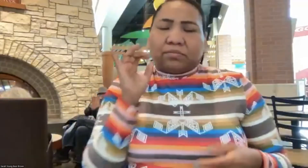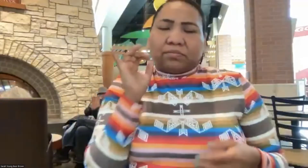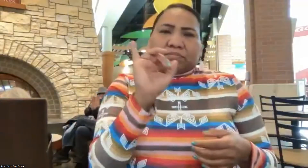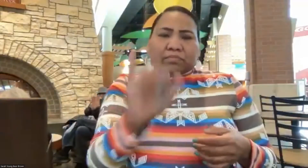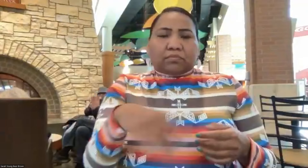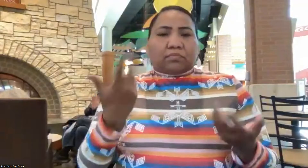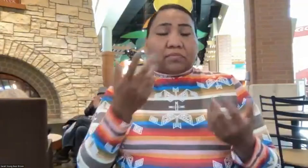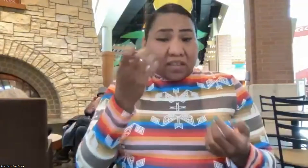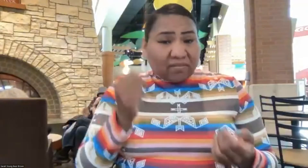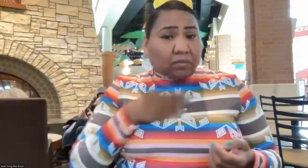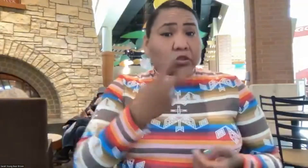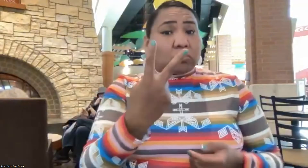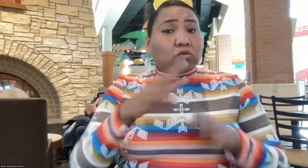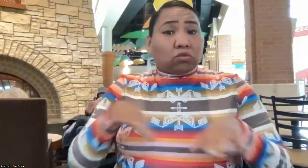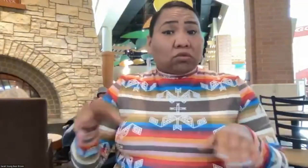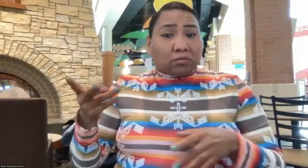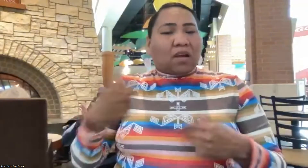Because I know that I have something to give to the future.